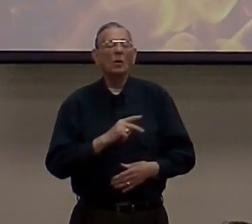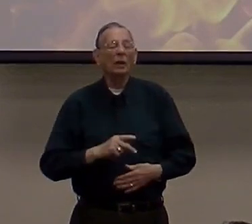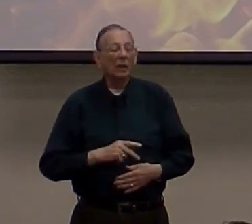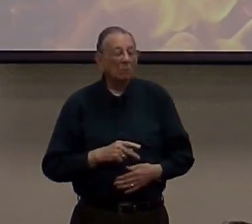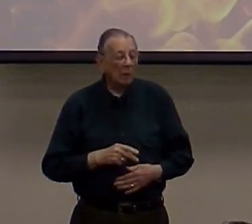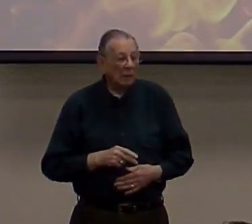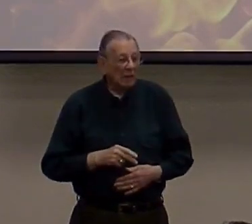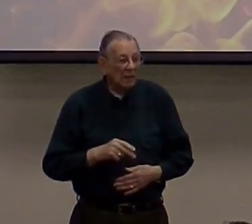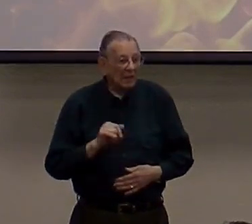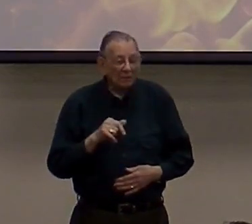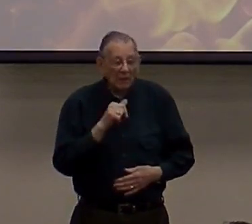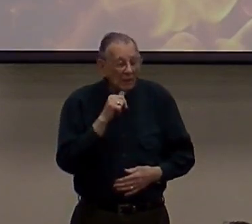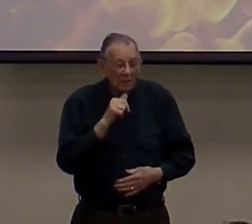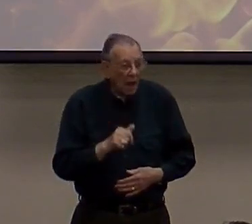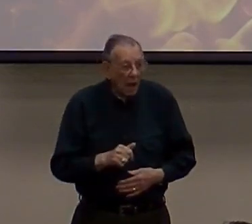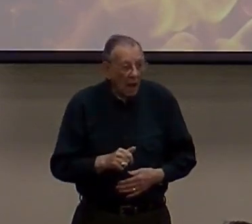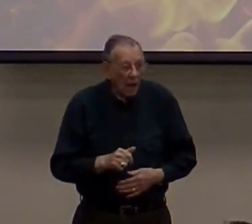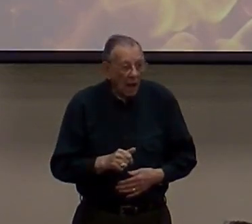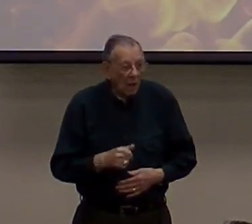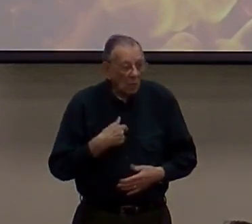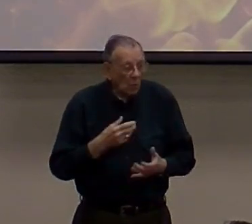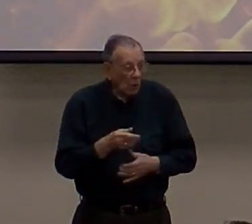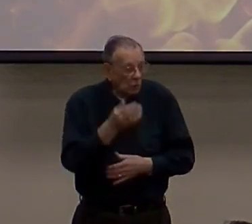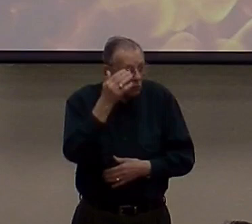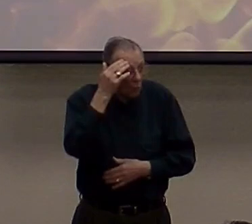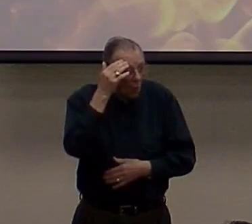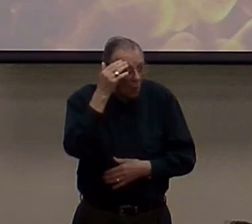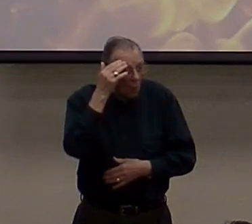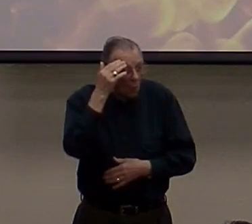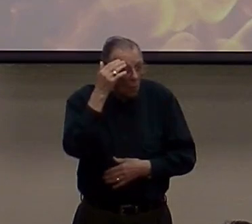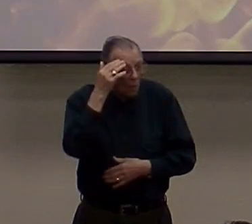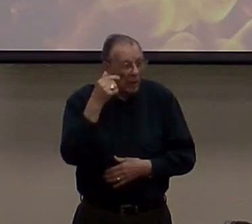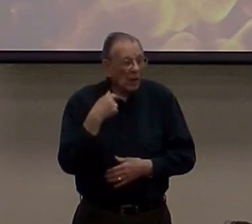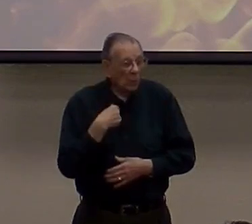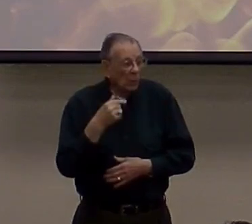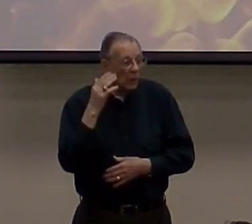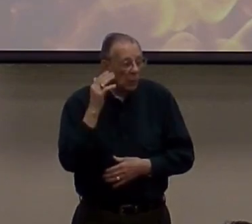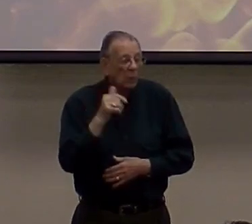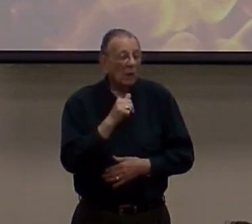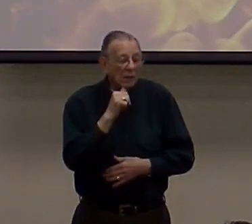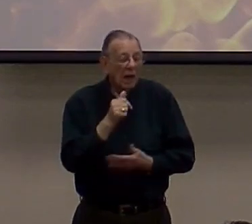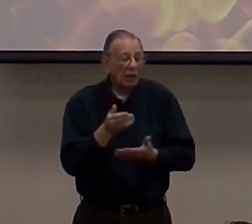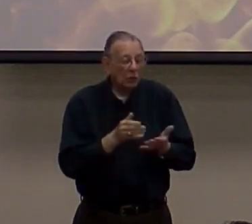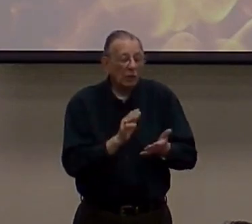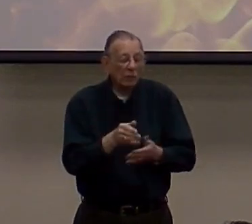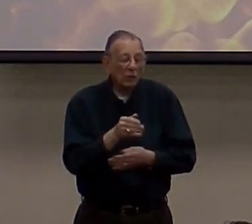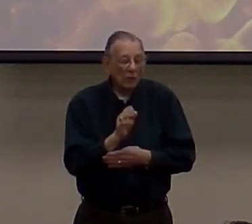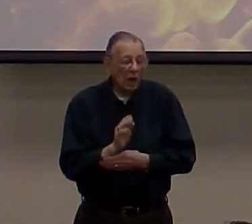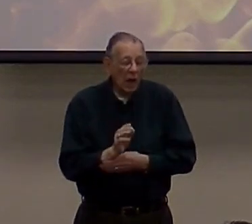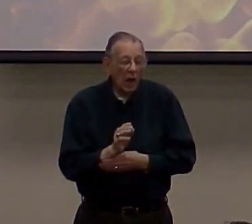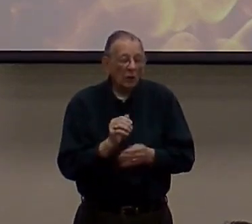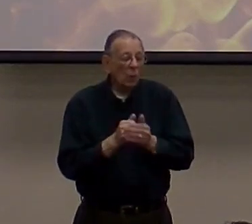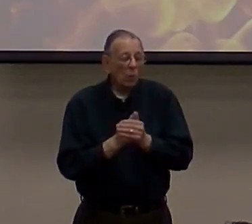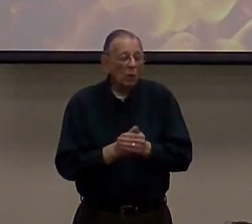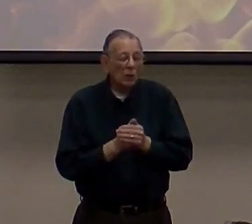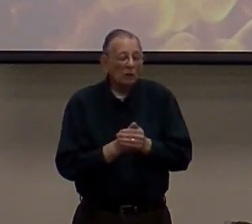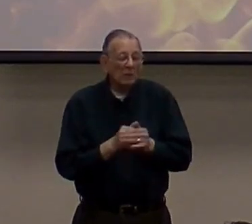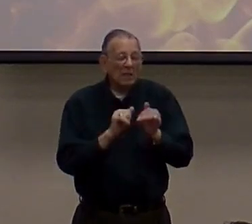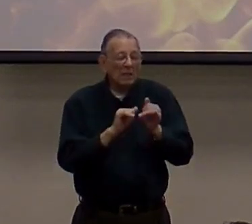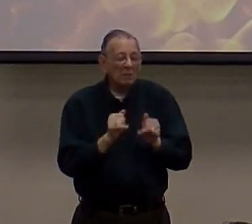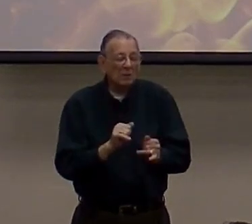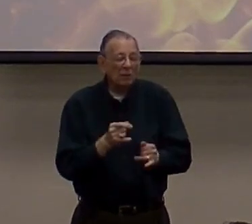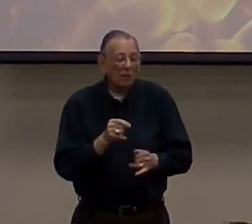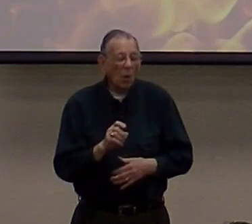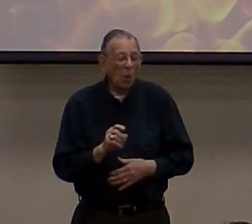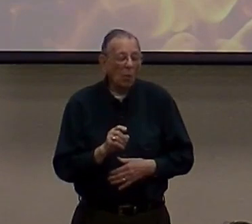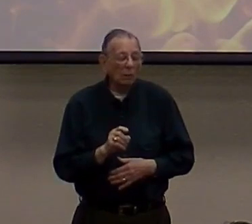But even if he does not, we want you to know, O king, that we will not serve your gods or worship the image of gold you have set